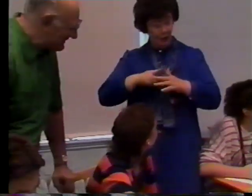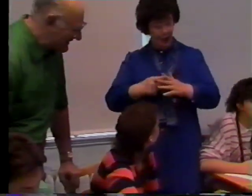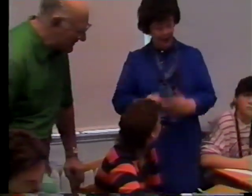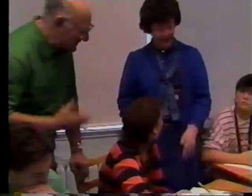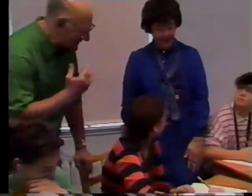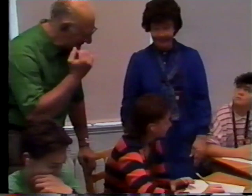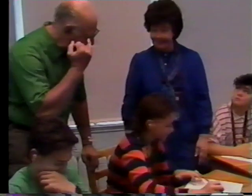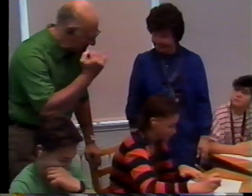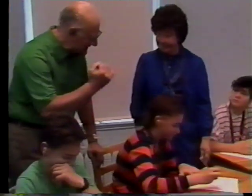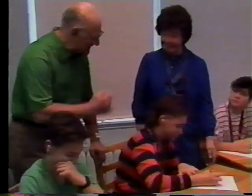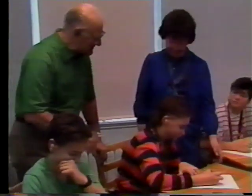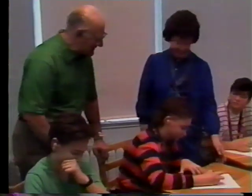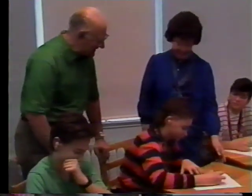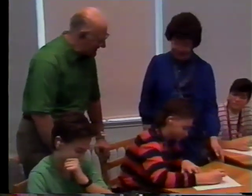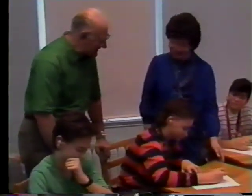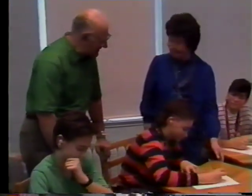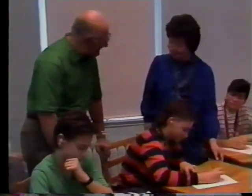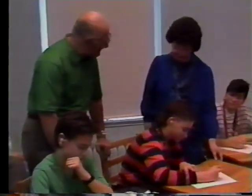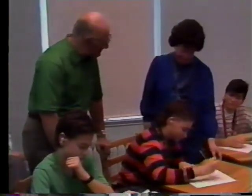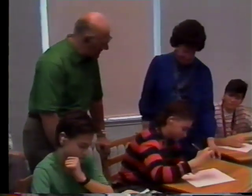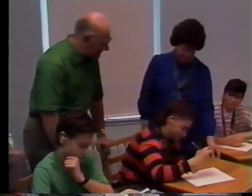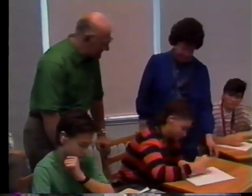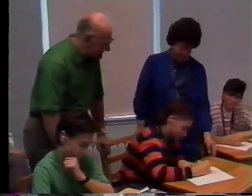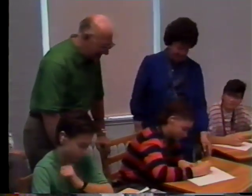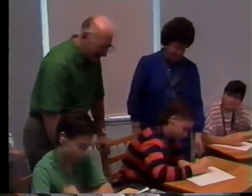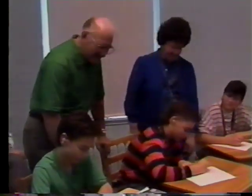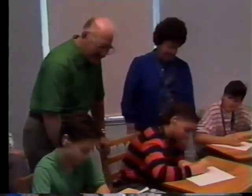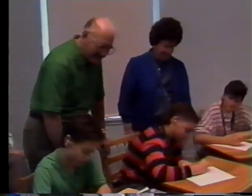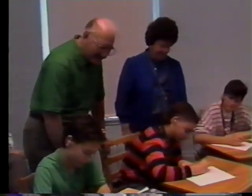start. Good imagination, yeah. I love it.